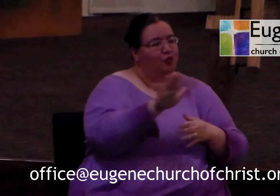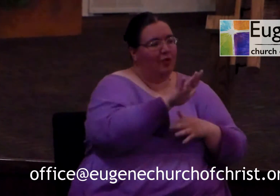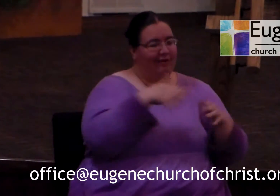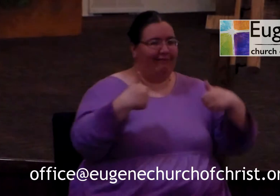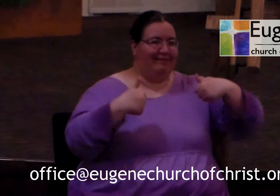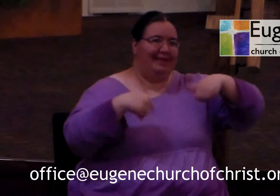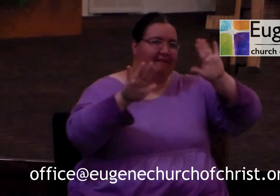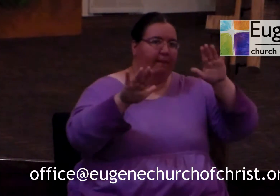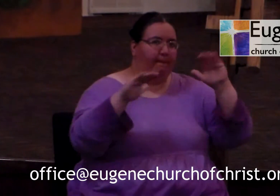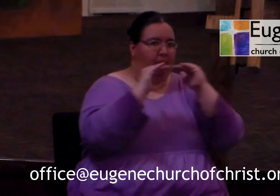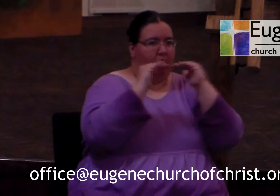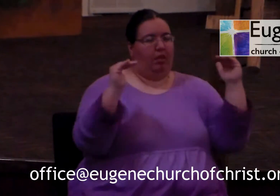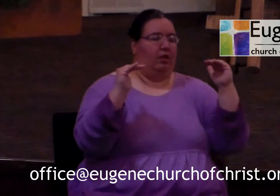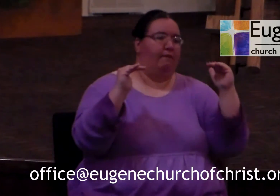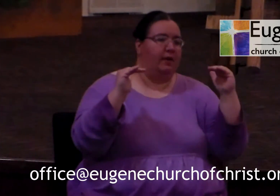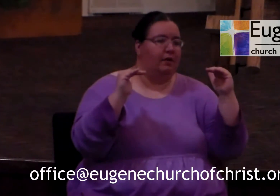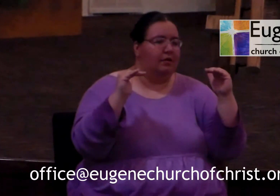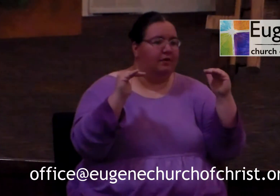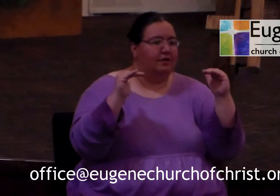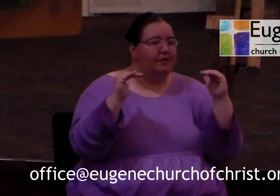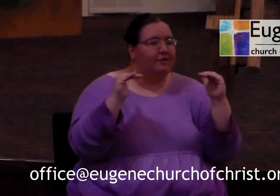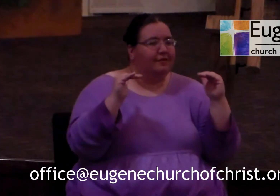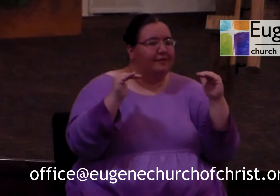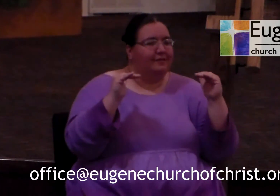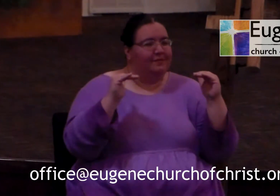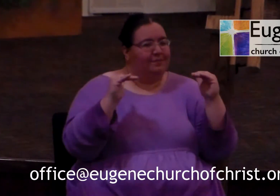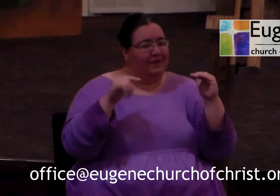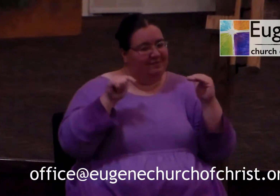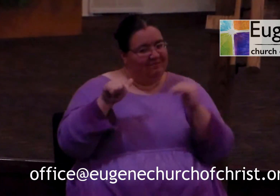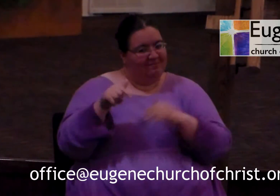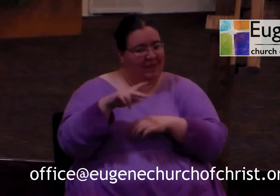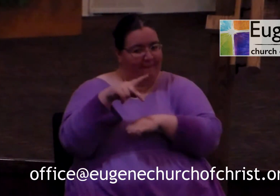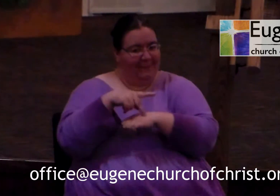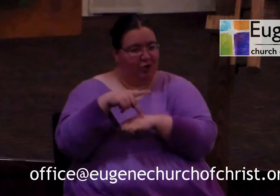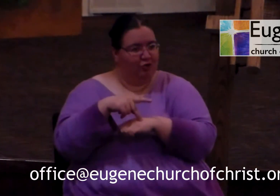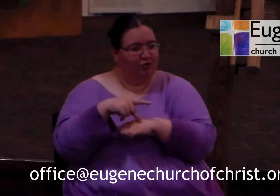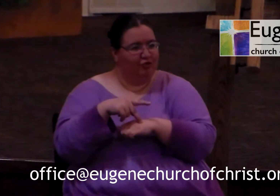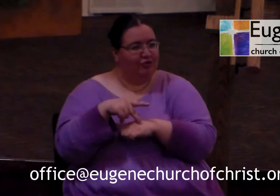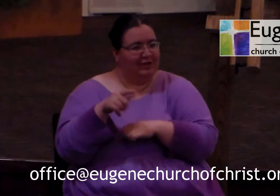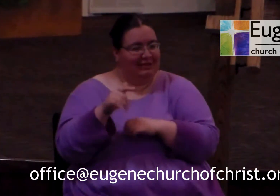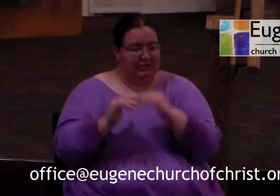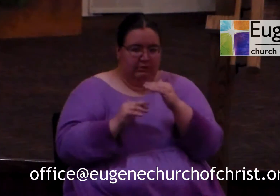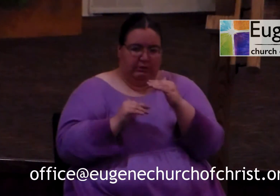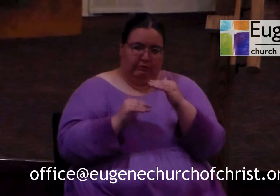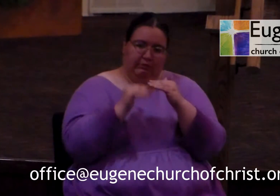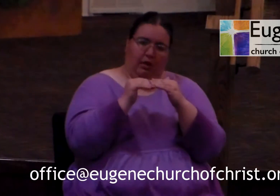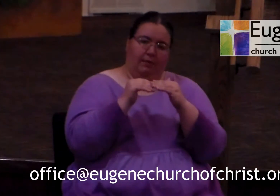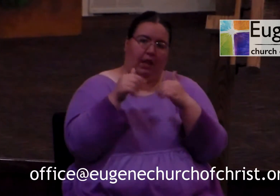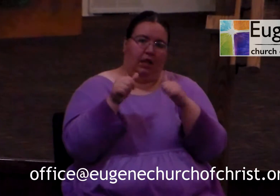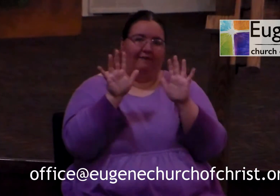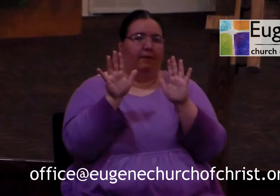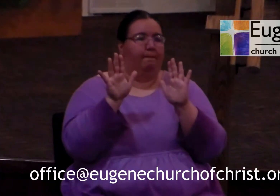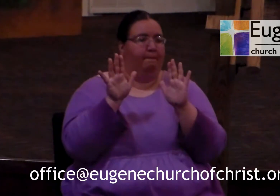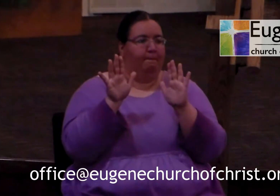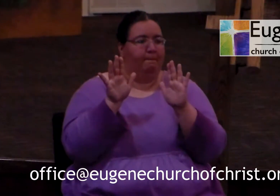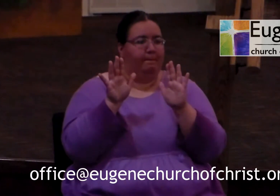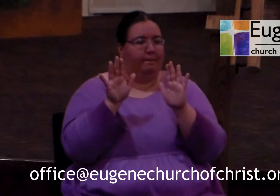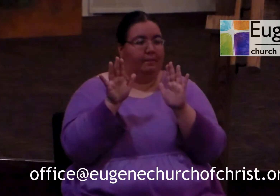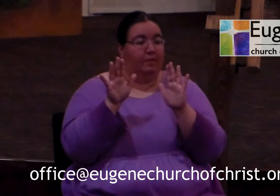morning. So this is the life of Peter and where it's at right now. If you look at Judas, if you want to flip over to Matthew 27